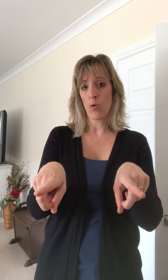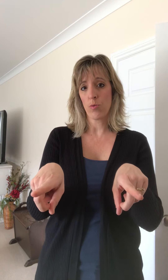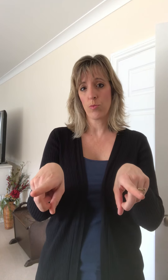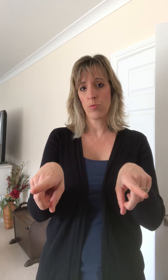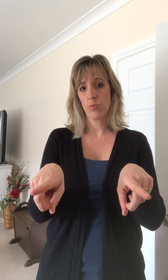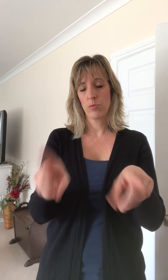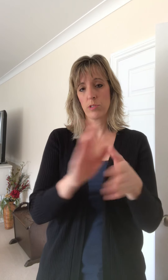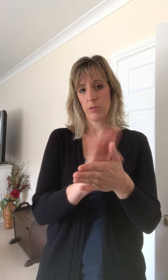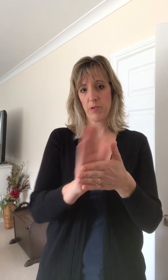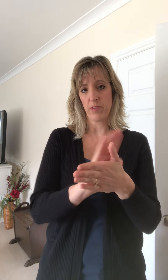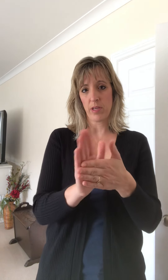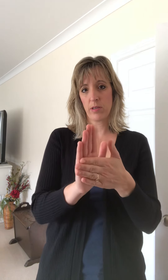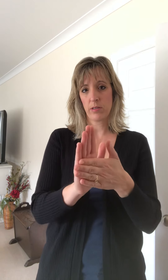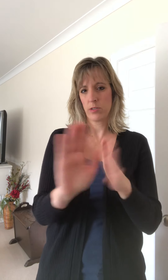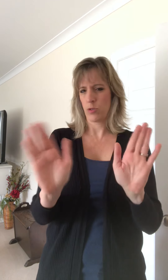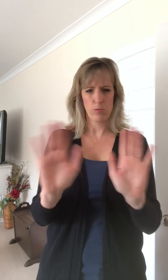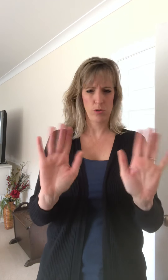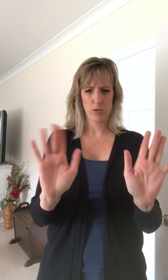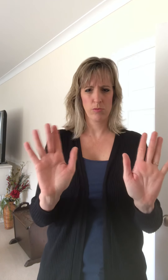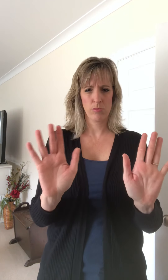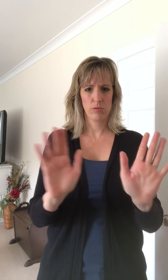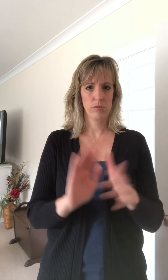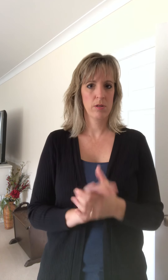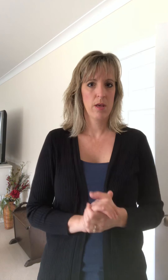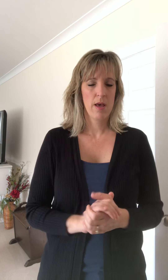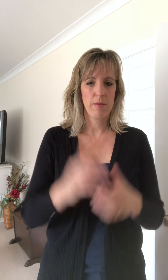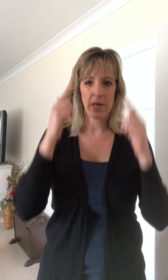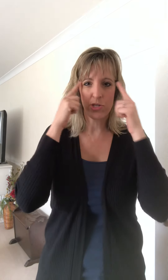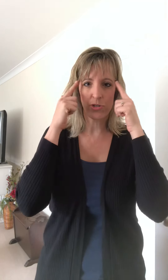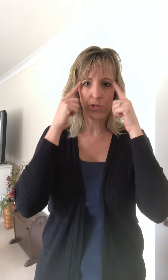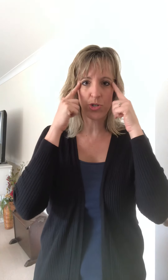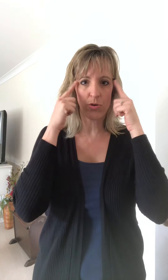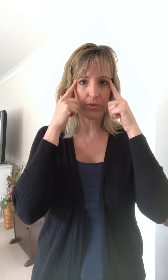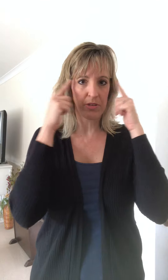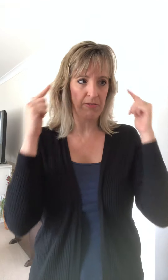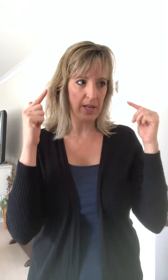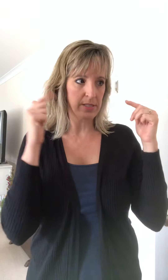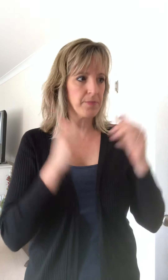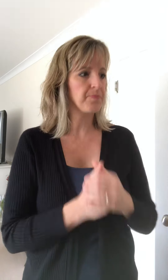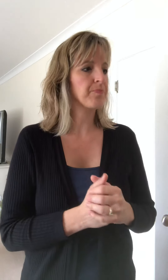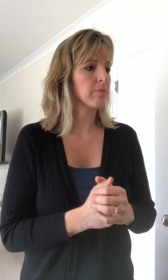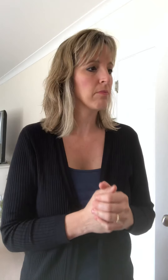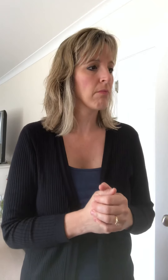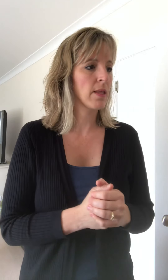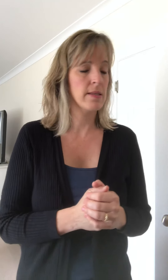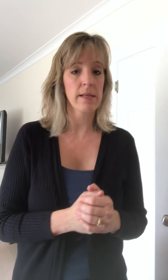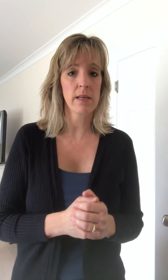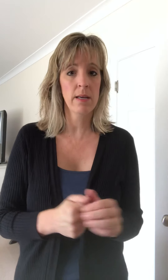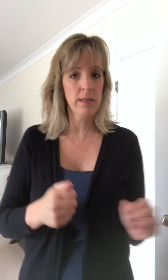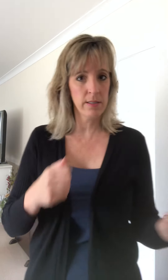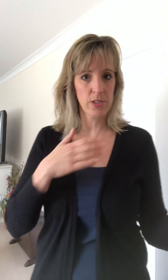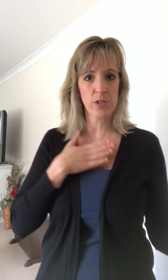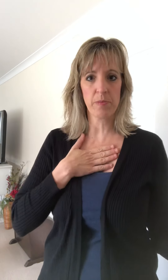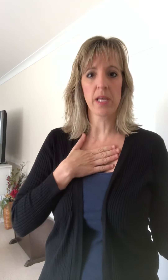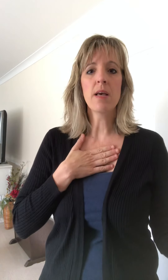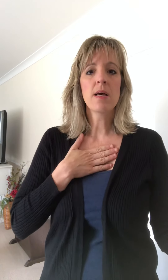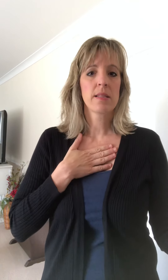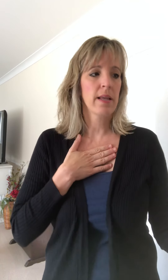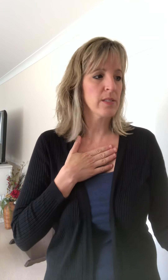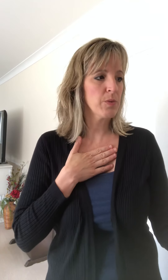go to the movie. Don't. And make sure you show it with your face. Excuse me. The next one